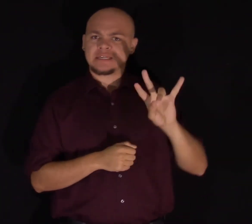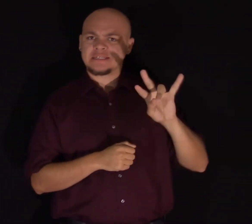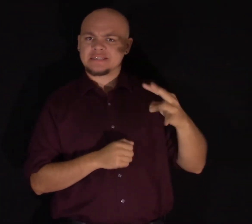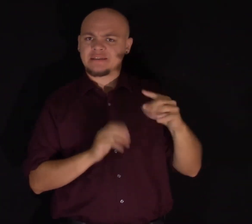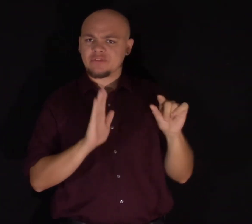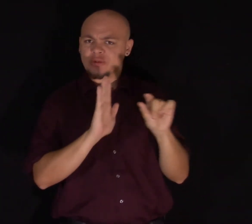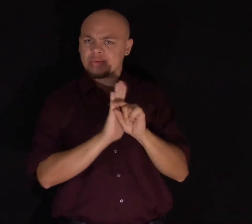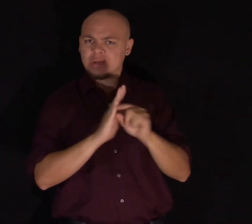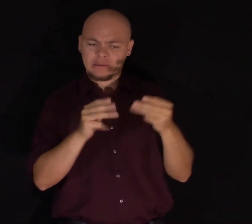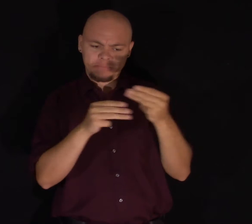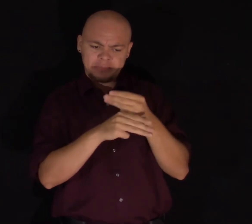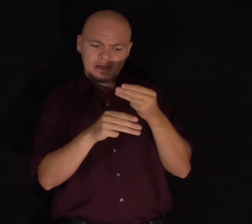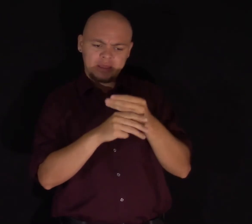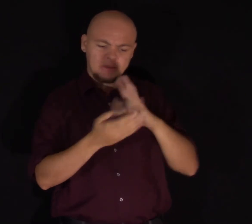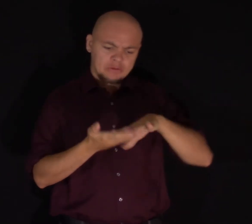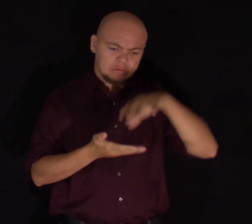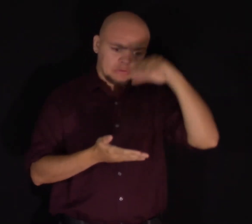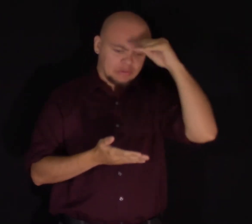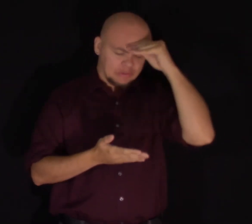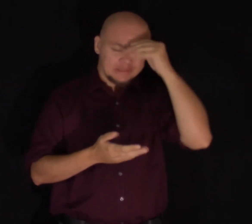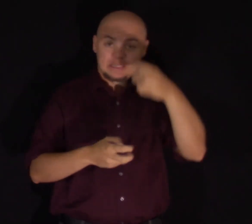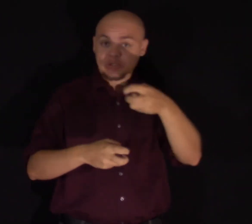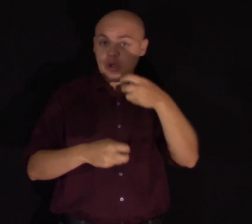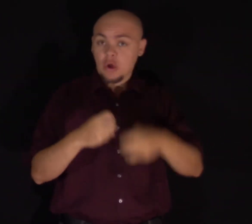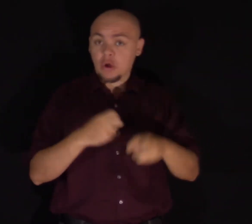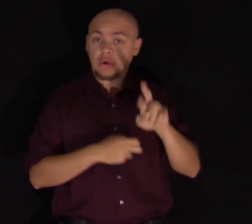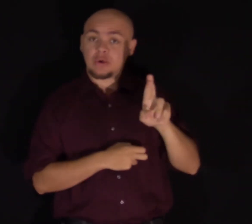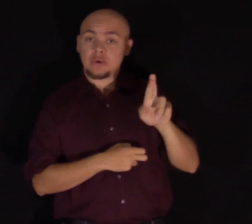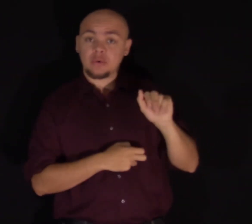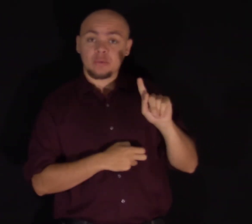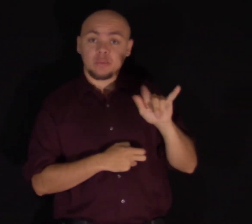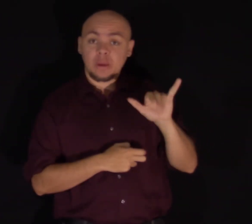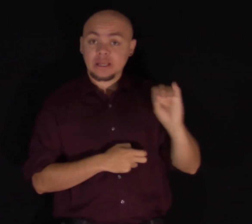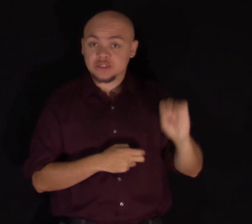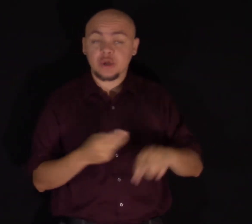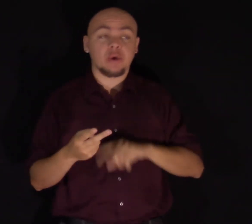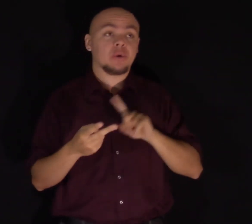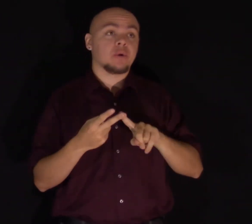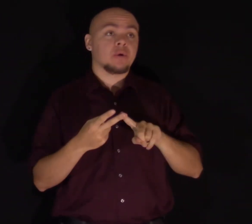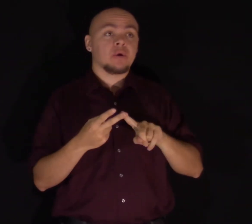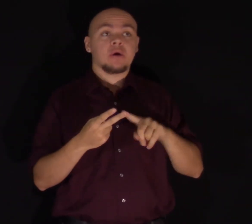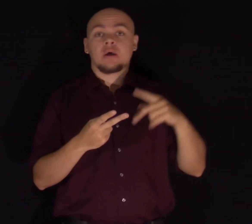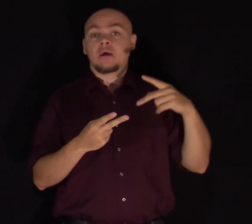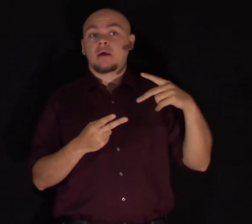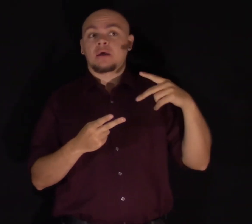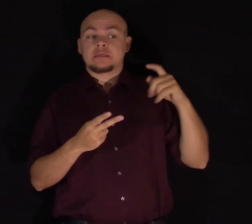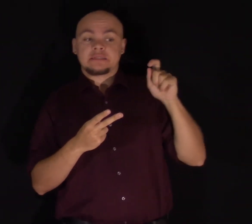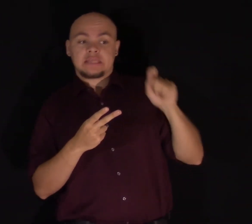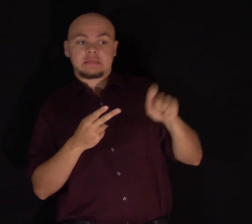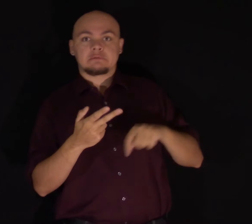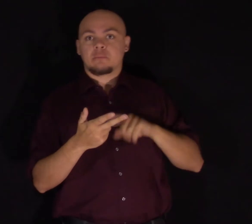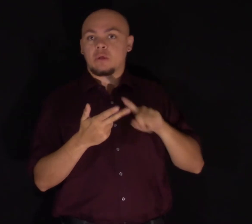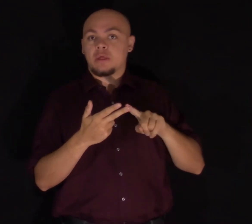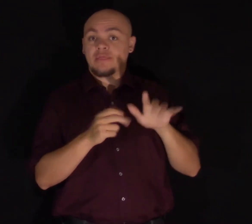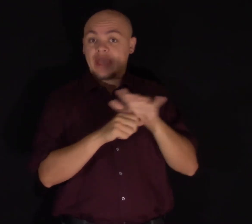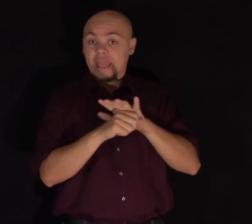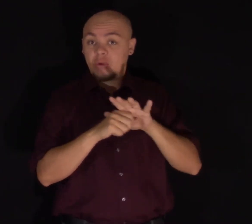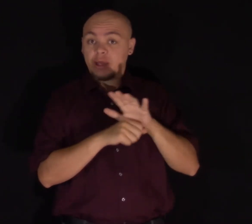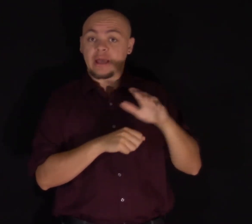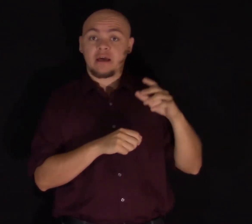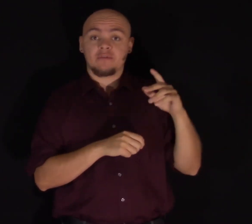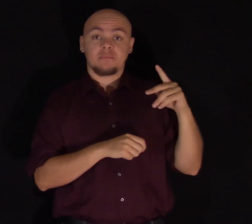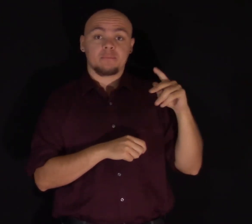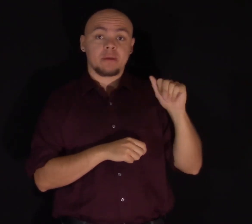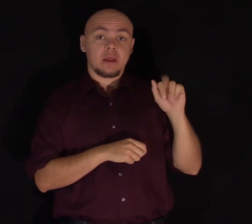math, sure, they're hard. Ratios, decimals, the area of a parallelogram. But these concepts are not